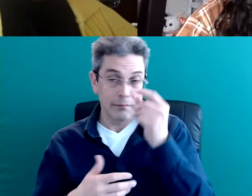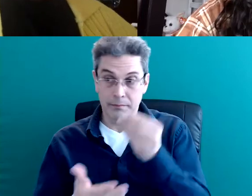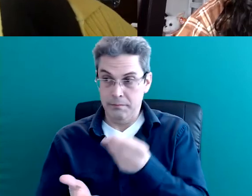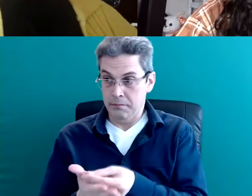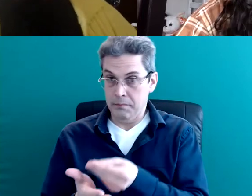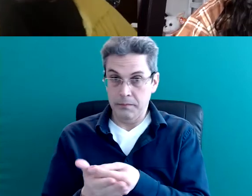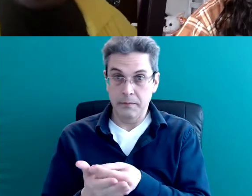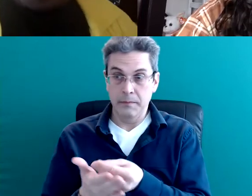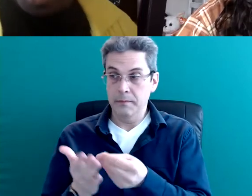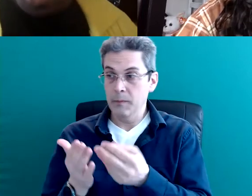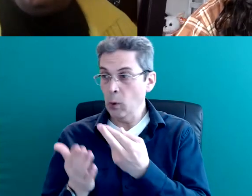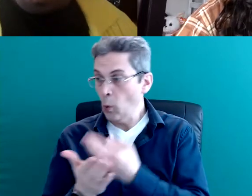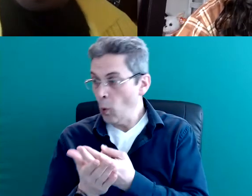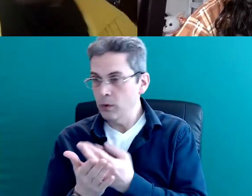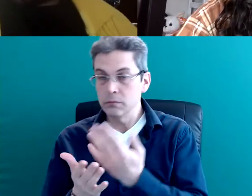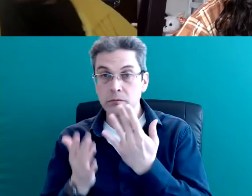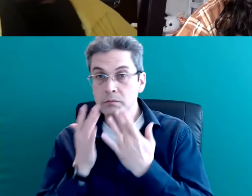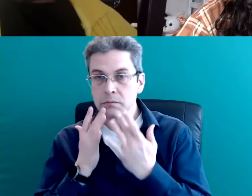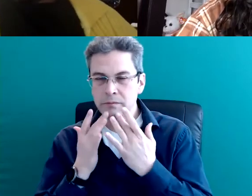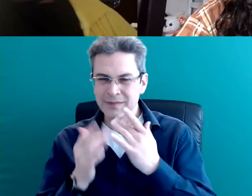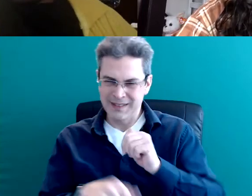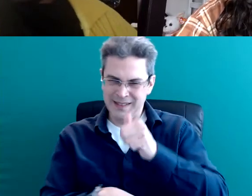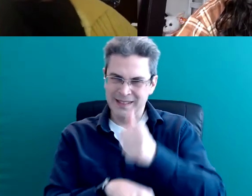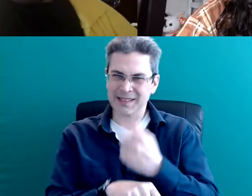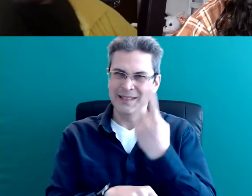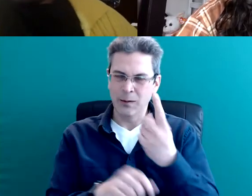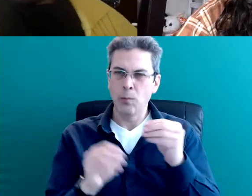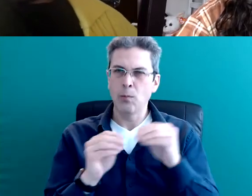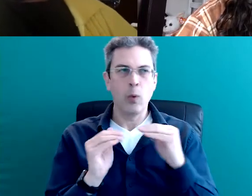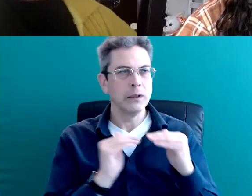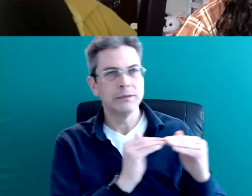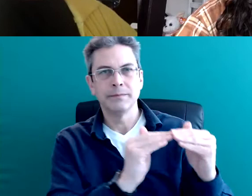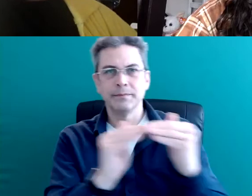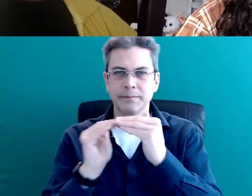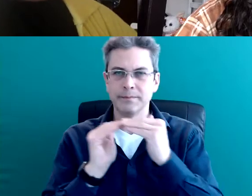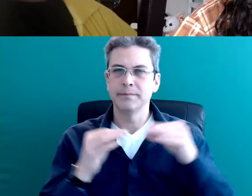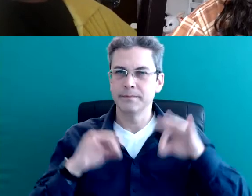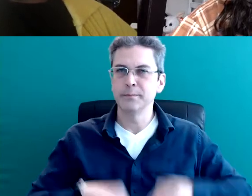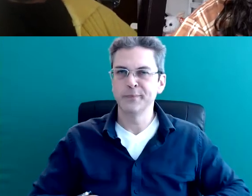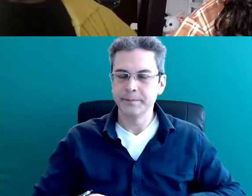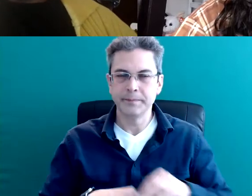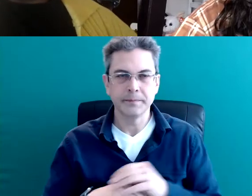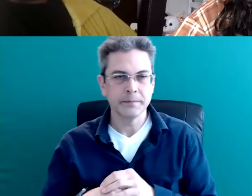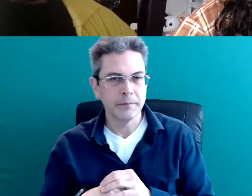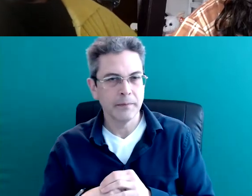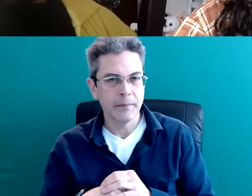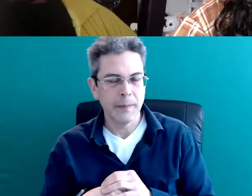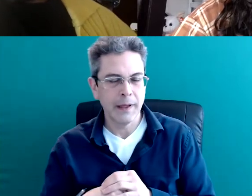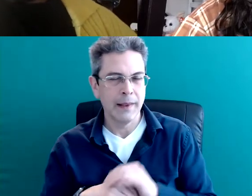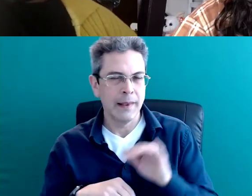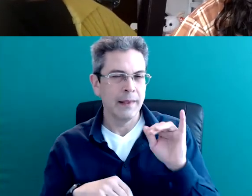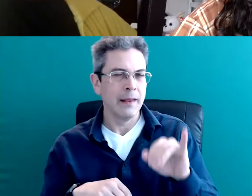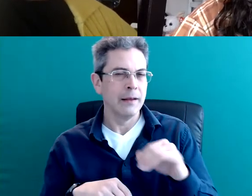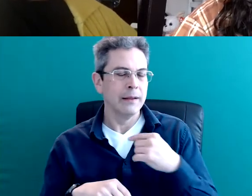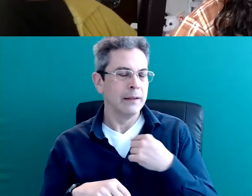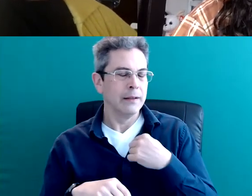just as important, and building out functions that can distribute resources is important. But yeah, that's the one thing I really can't